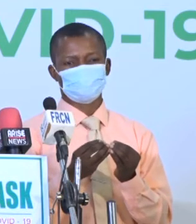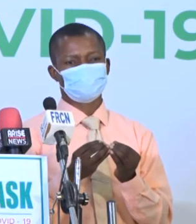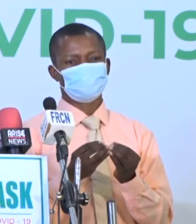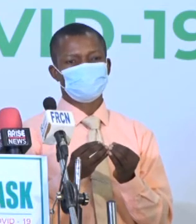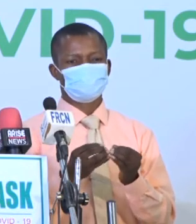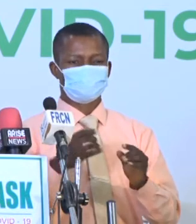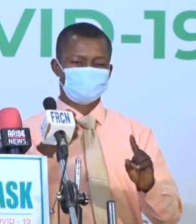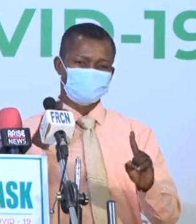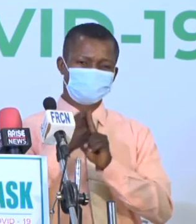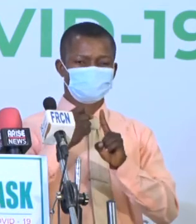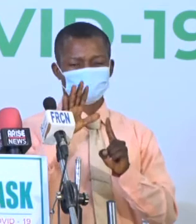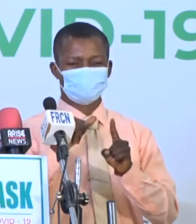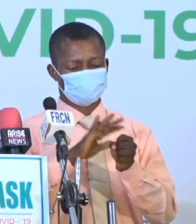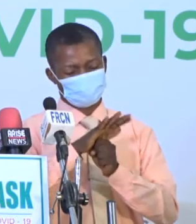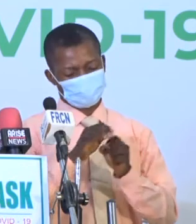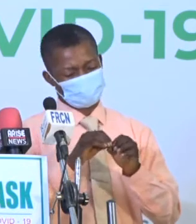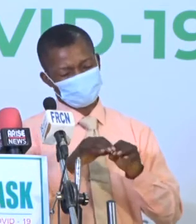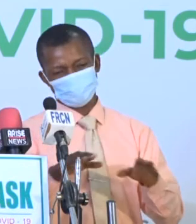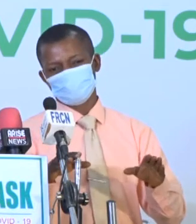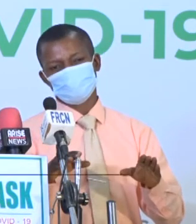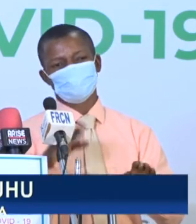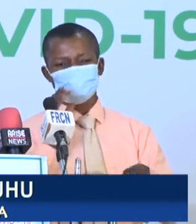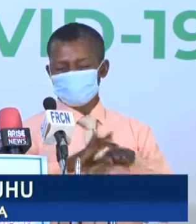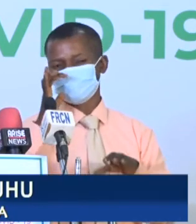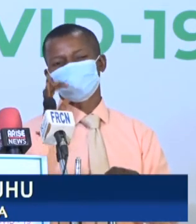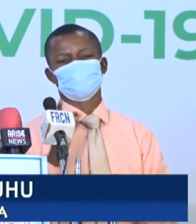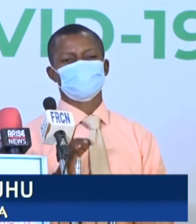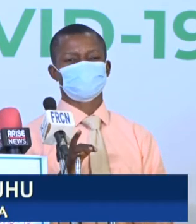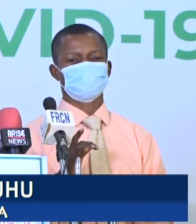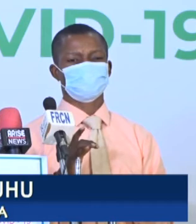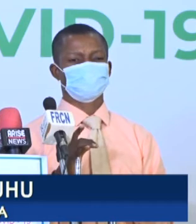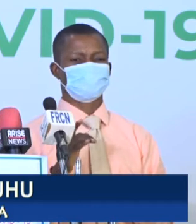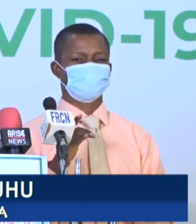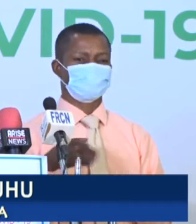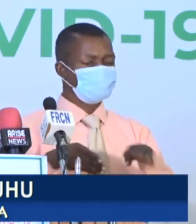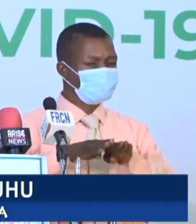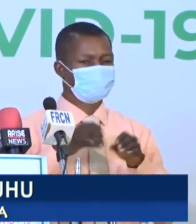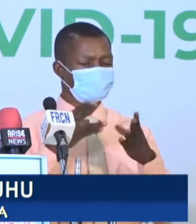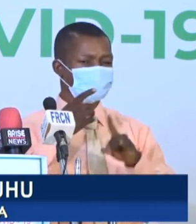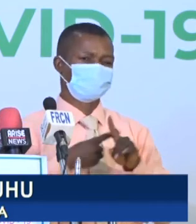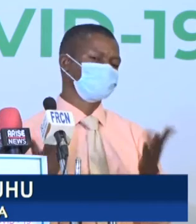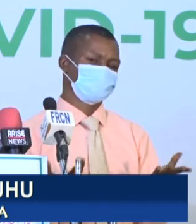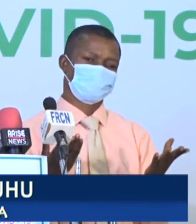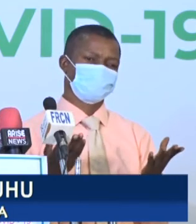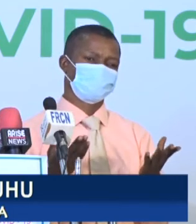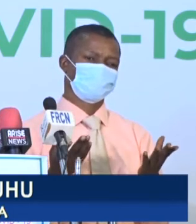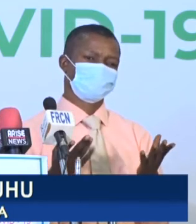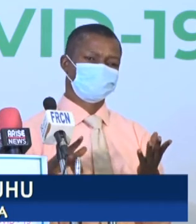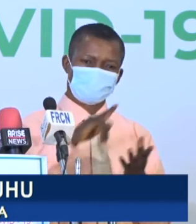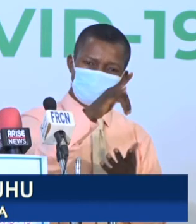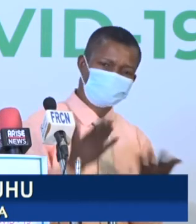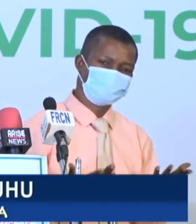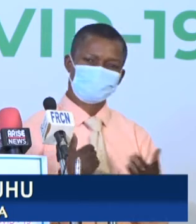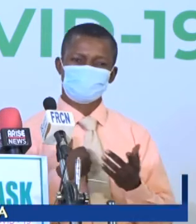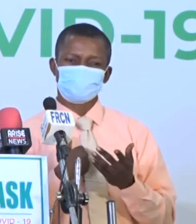by COVID-19. You know, we had a shutdown for several months. The airlines were not making money, and they have